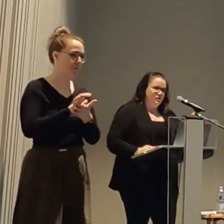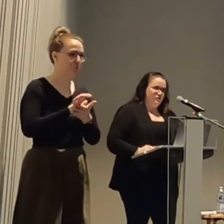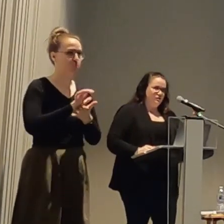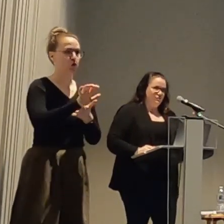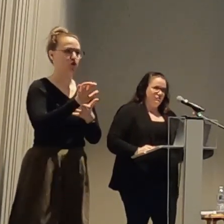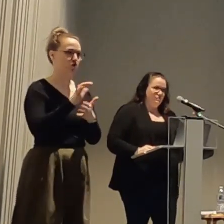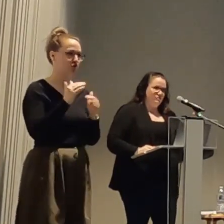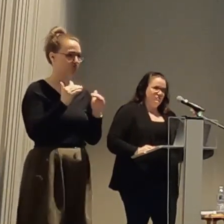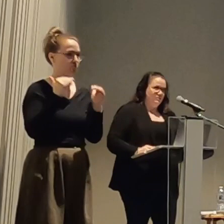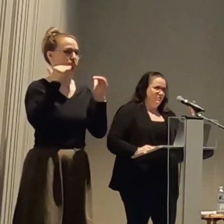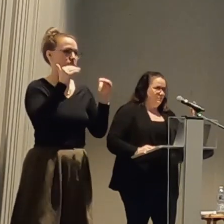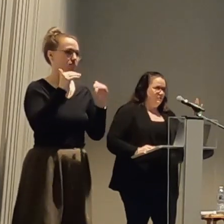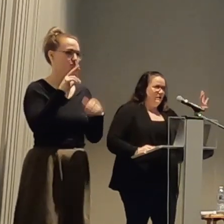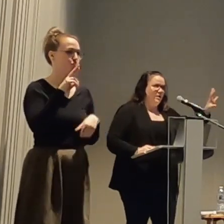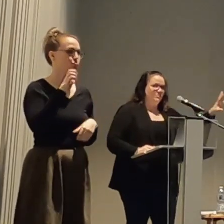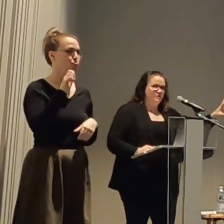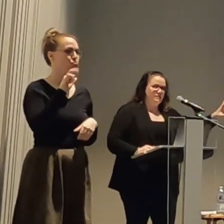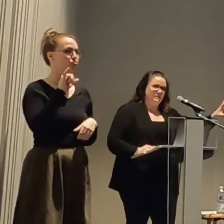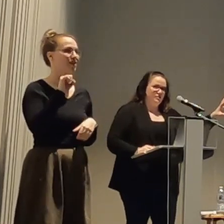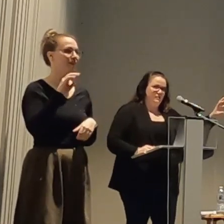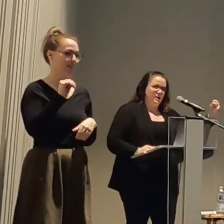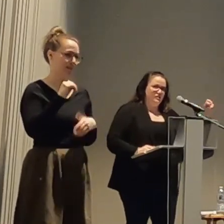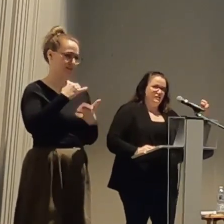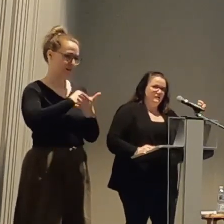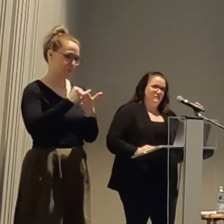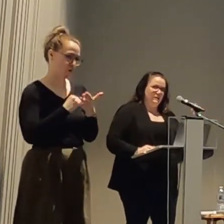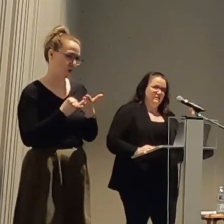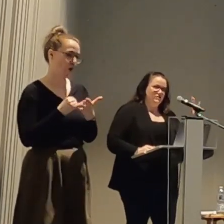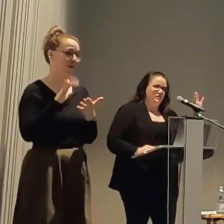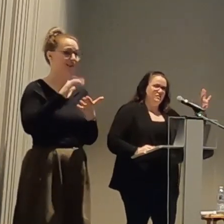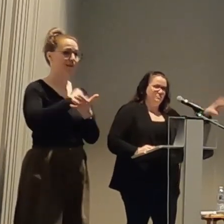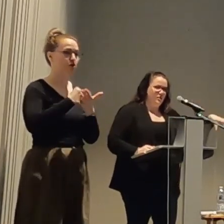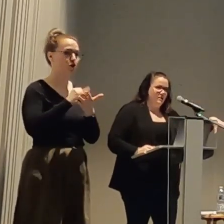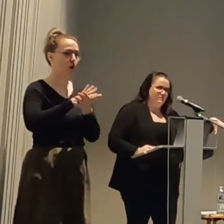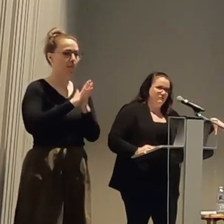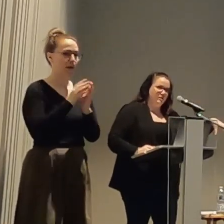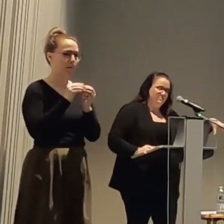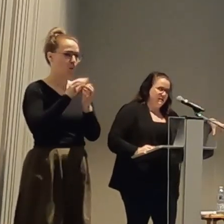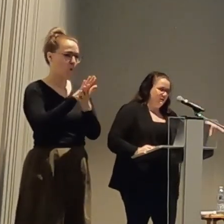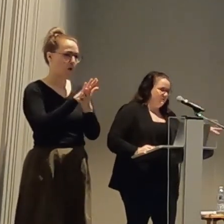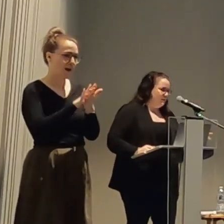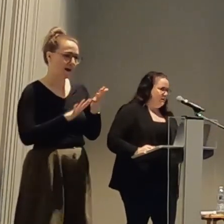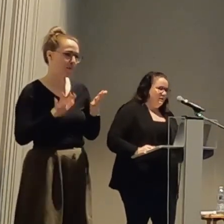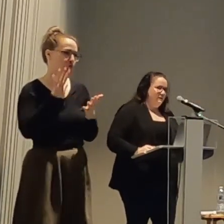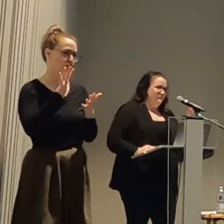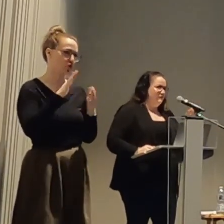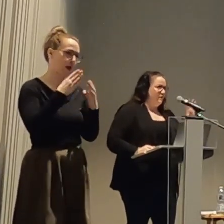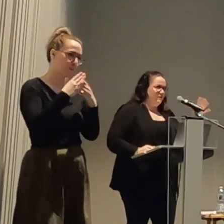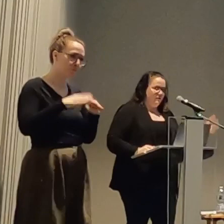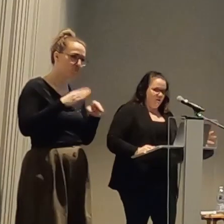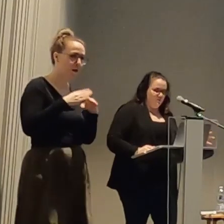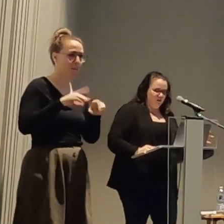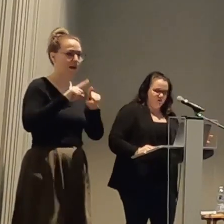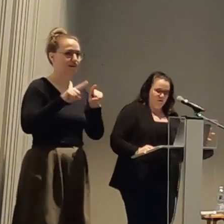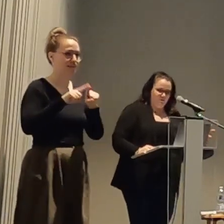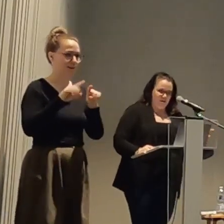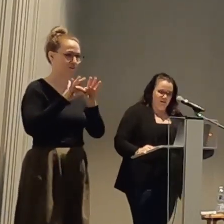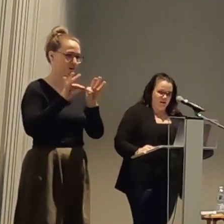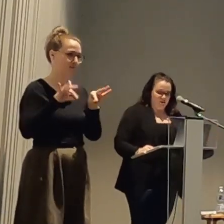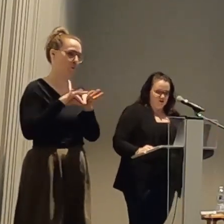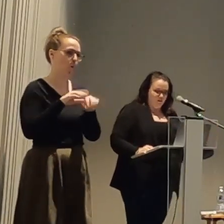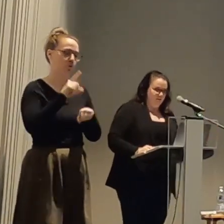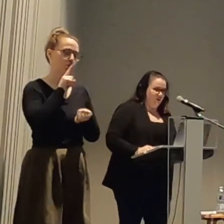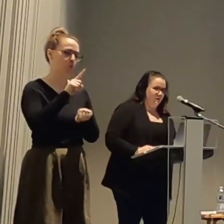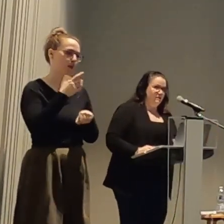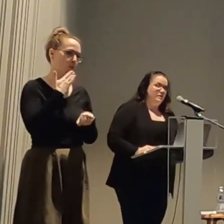realism into almost abstraction, and he starts to break the form down. Very, very well known